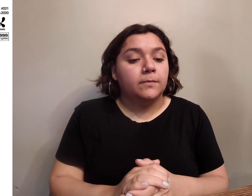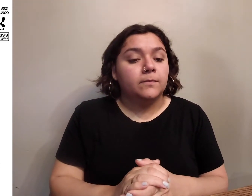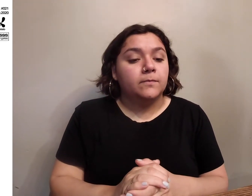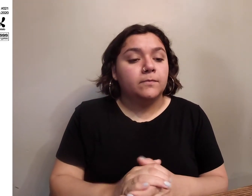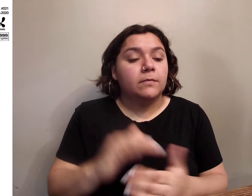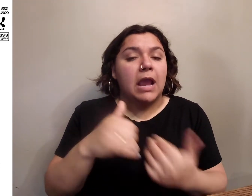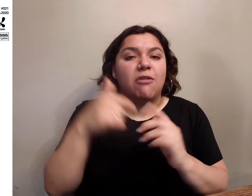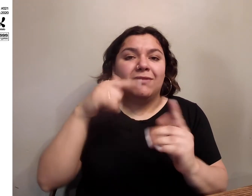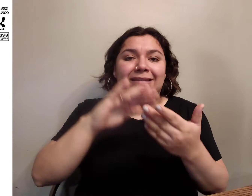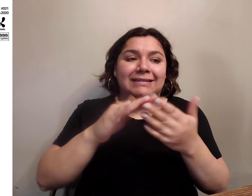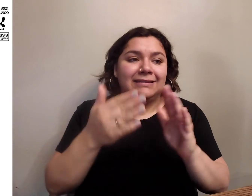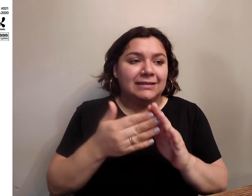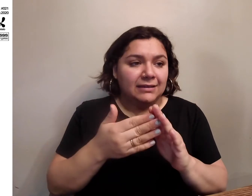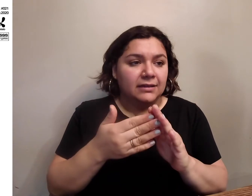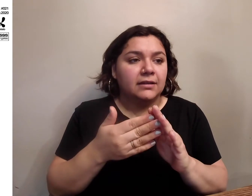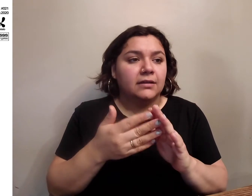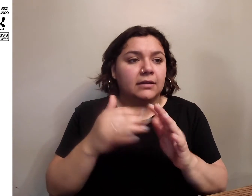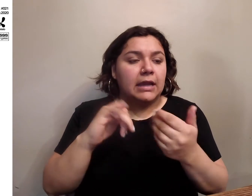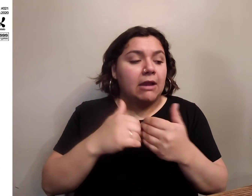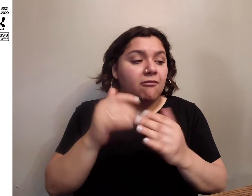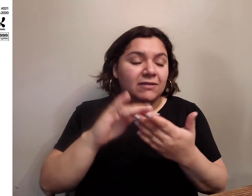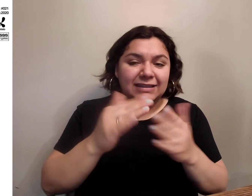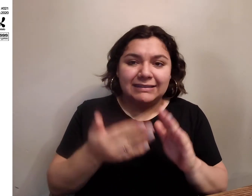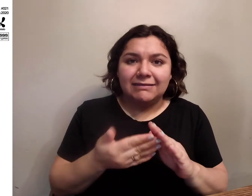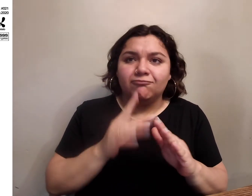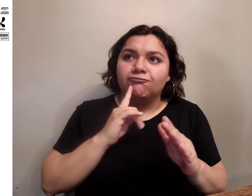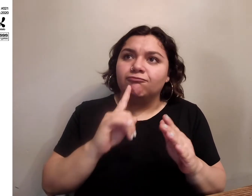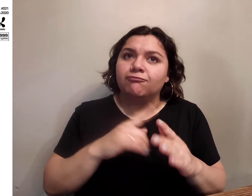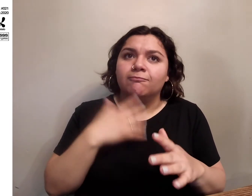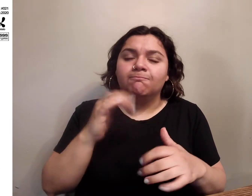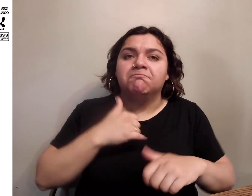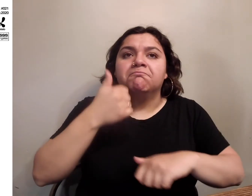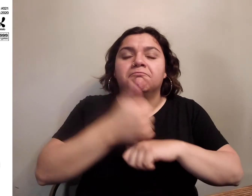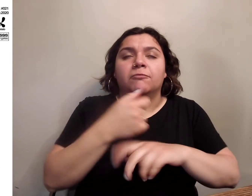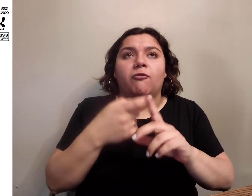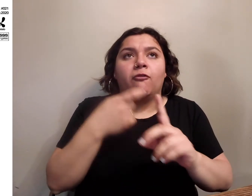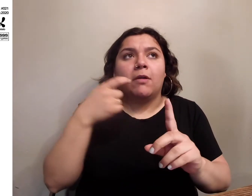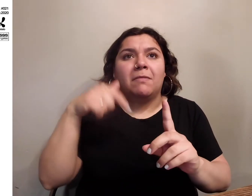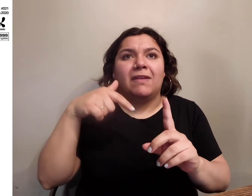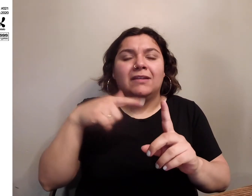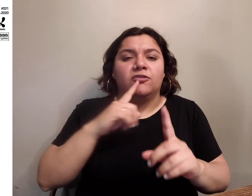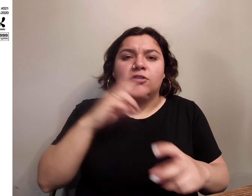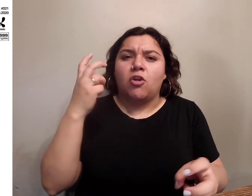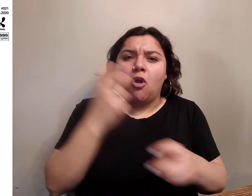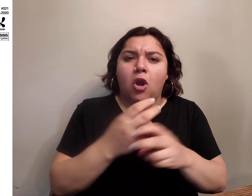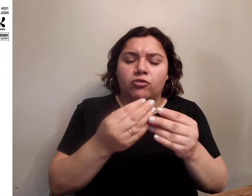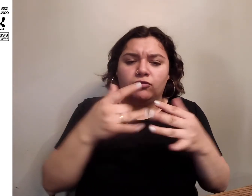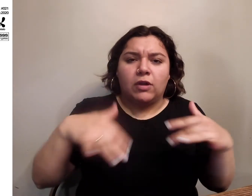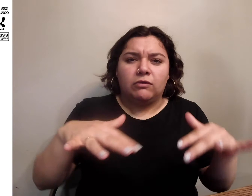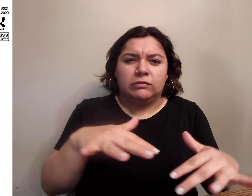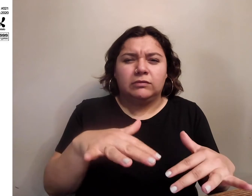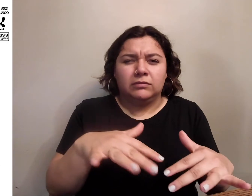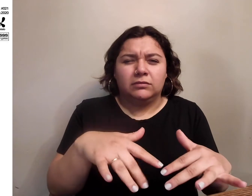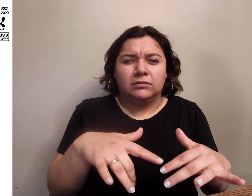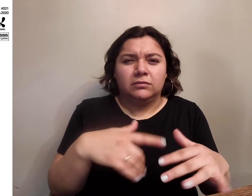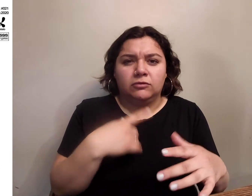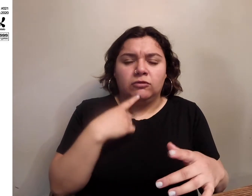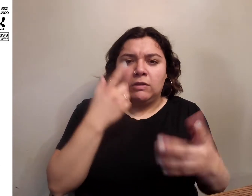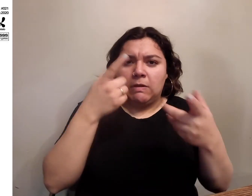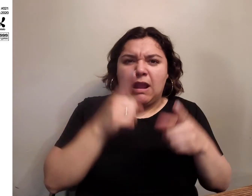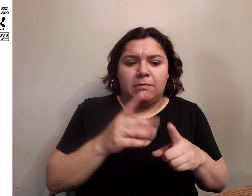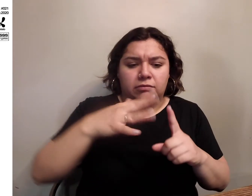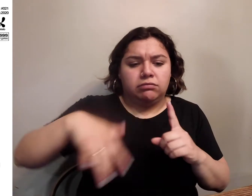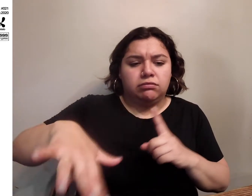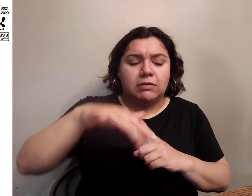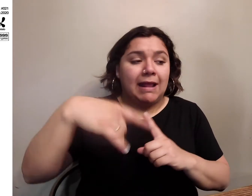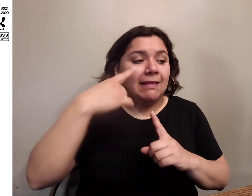how the city grew up out of this hard ground, and what was around it. And I think